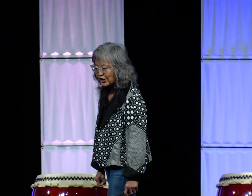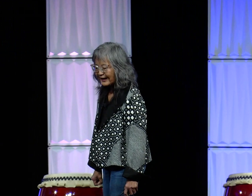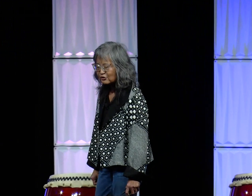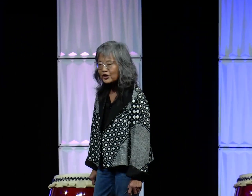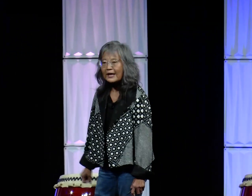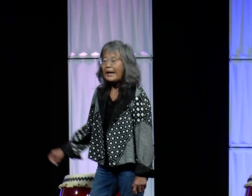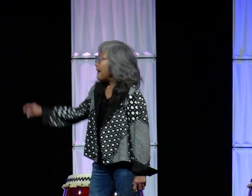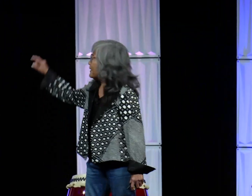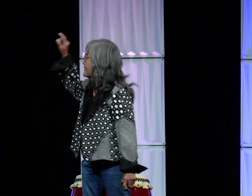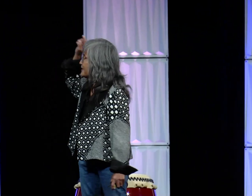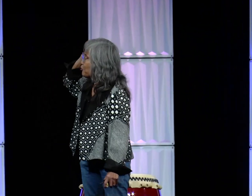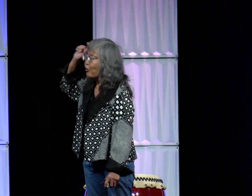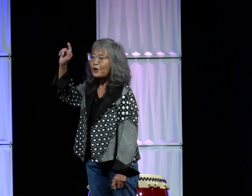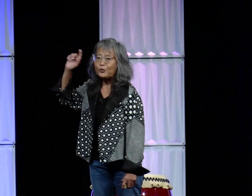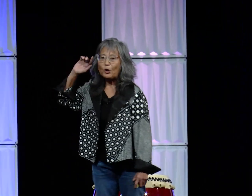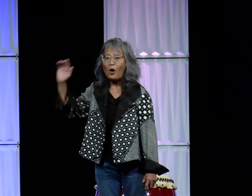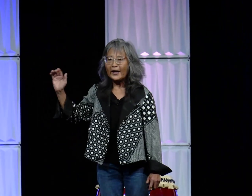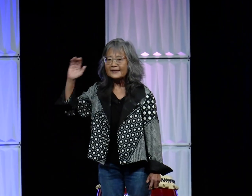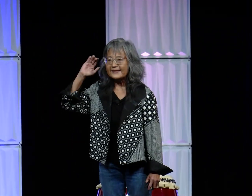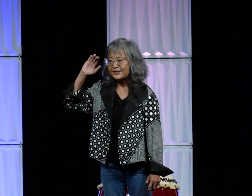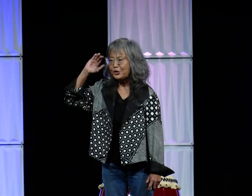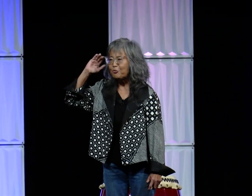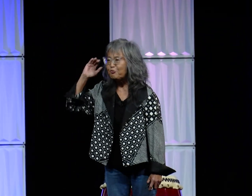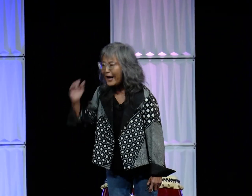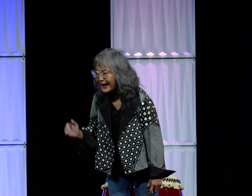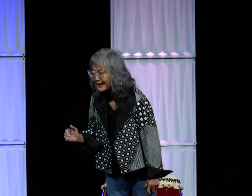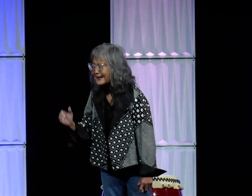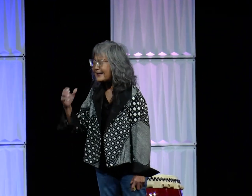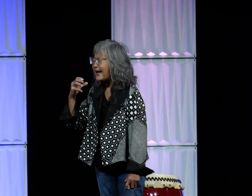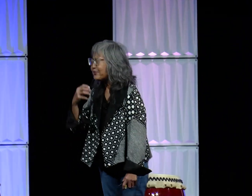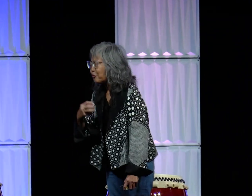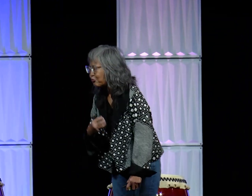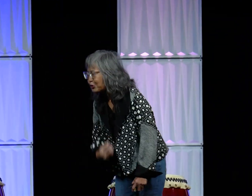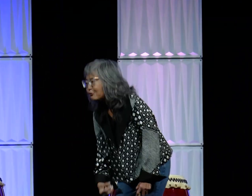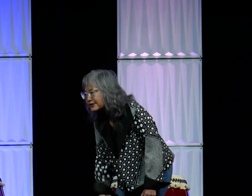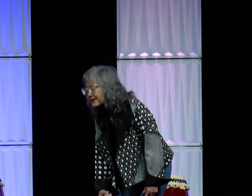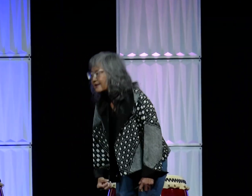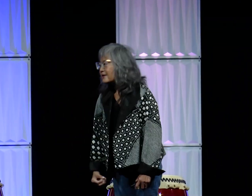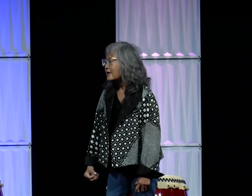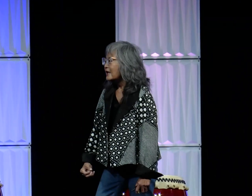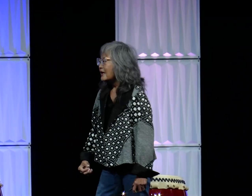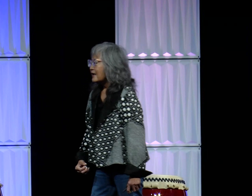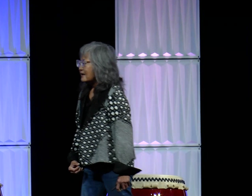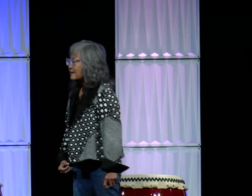for change. But this work requires us to radically, at the root,